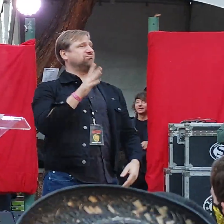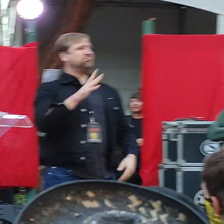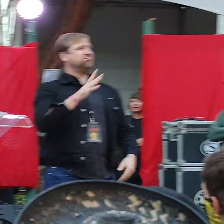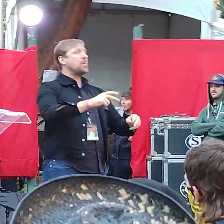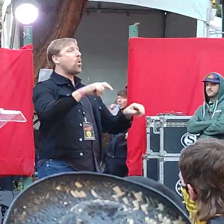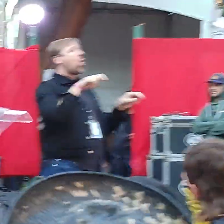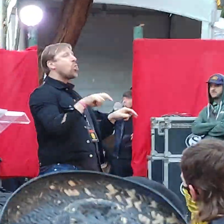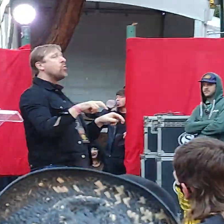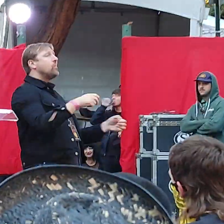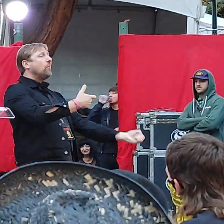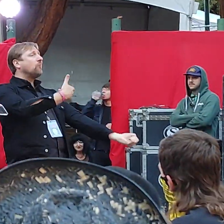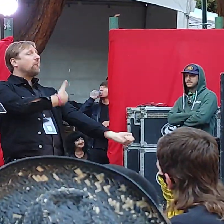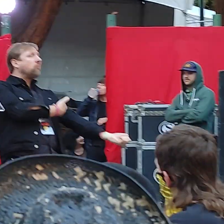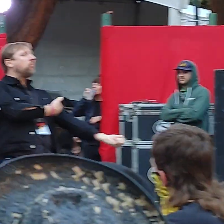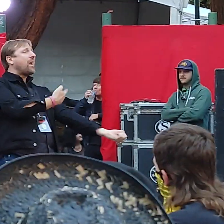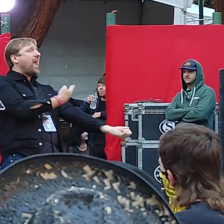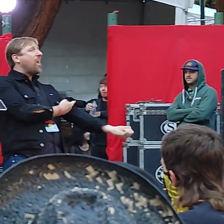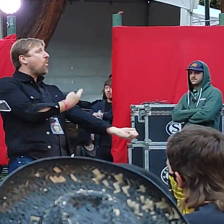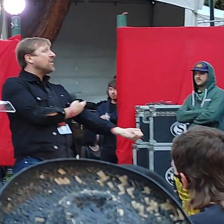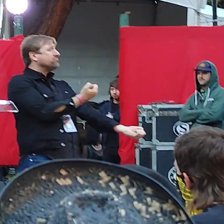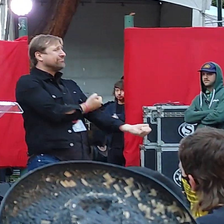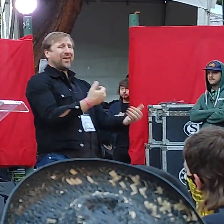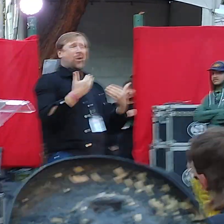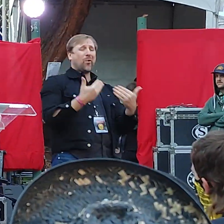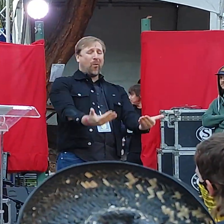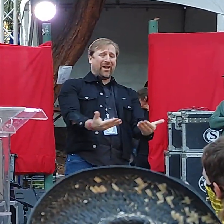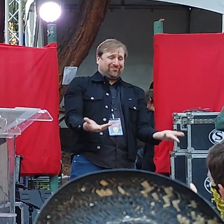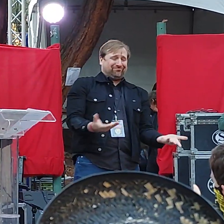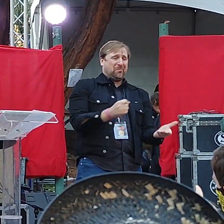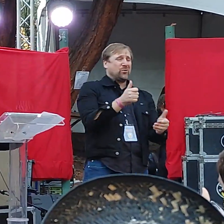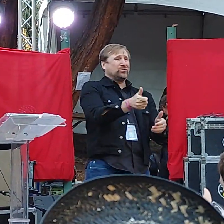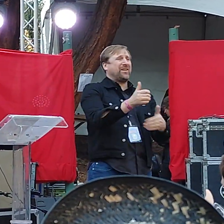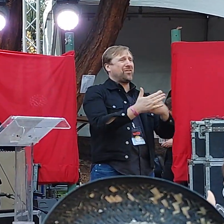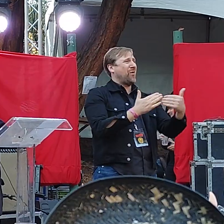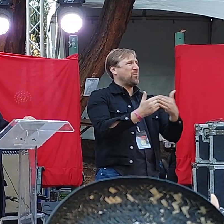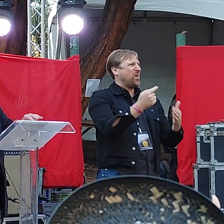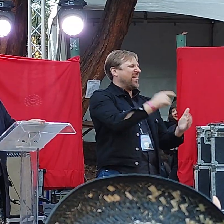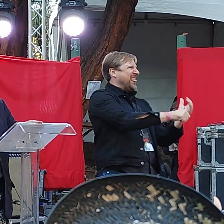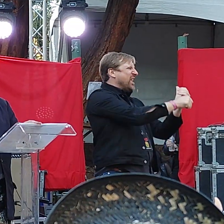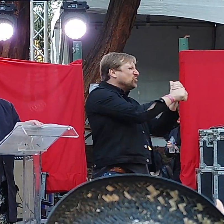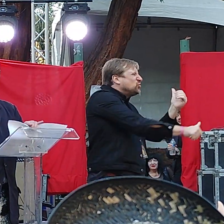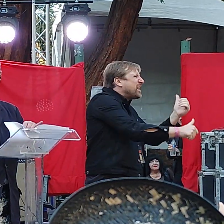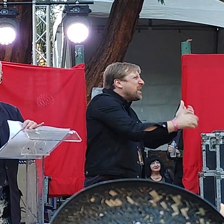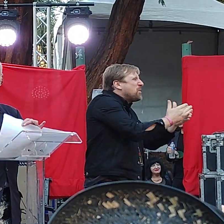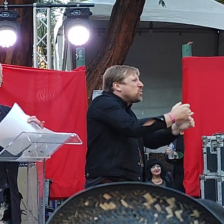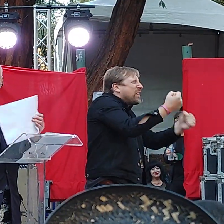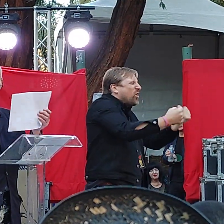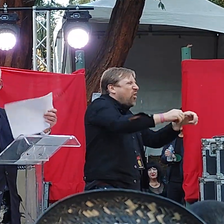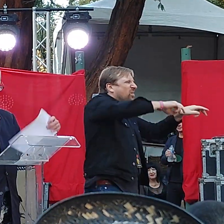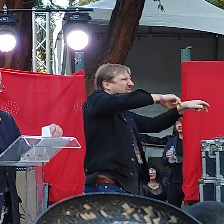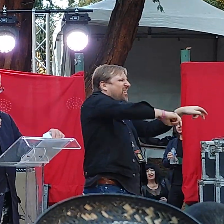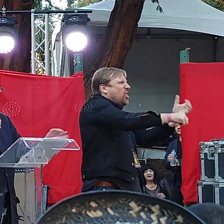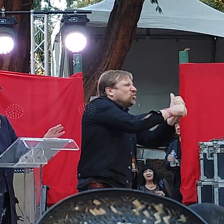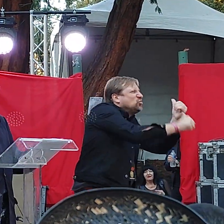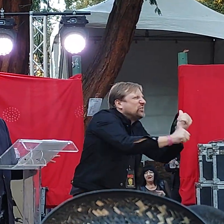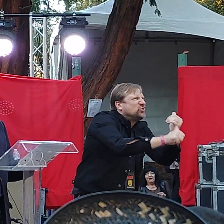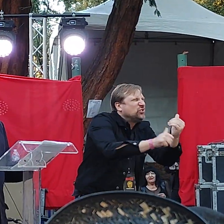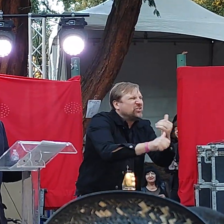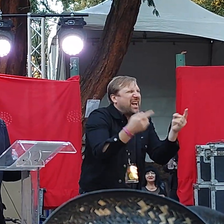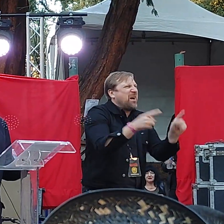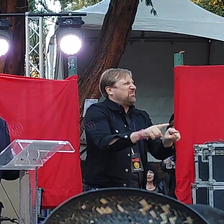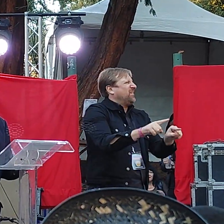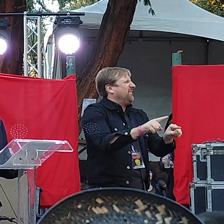sitting on the curb shooting up. Make yourself comfortable, I say. My friend said they shit between the cars out front of my house every night. He said,